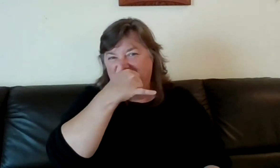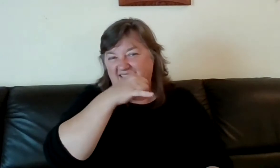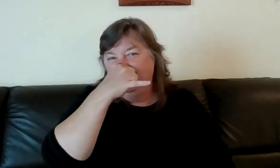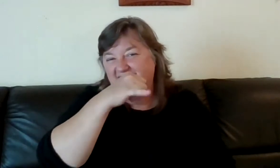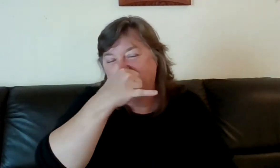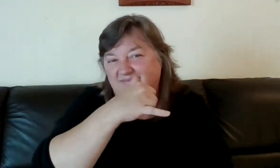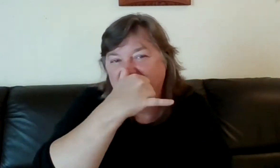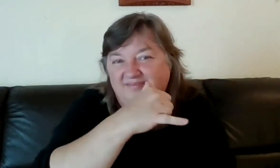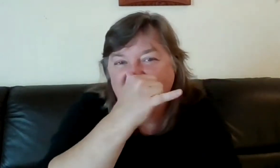Silly,